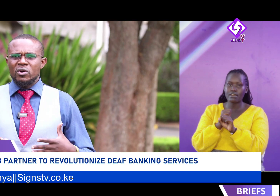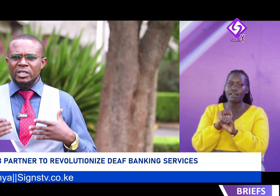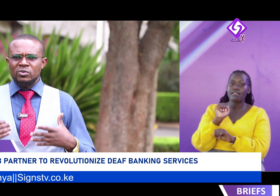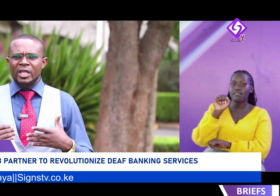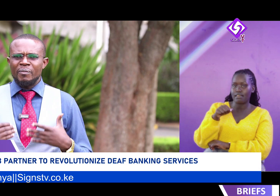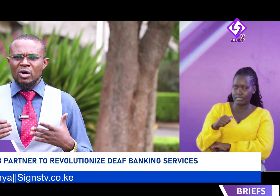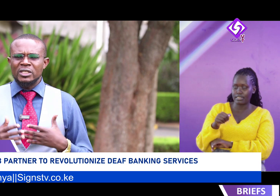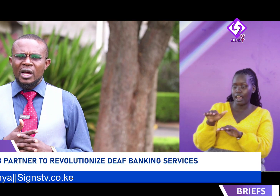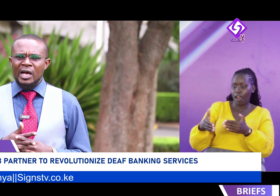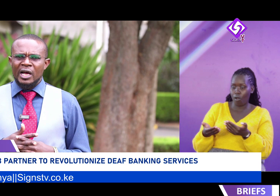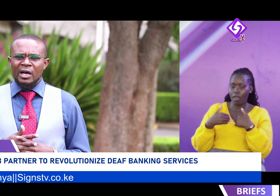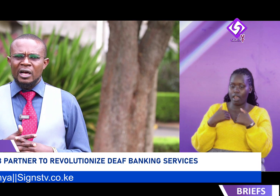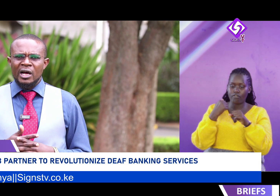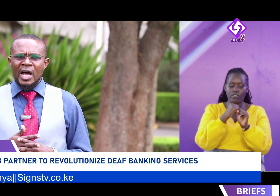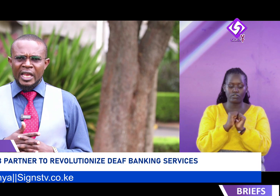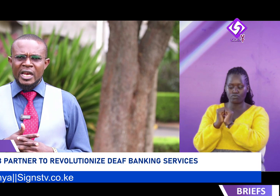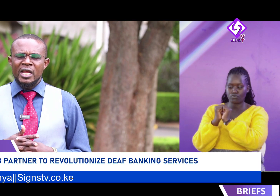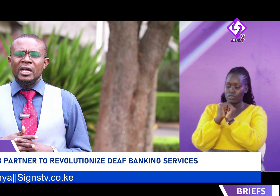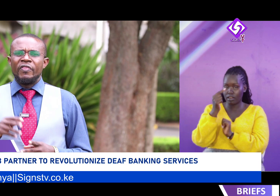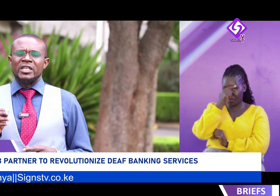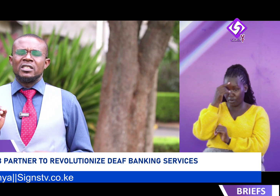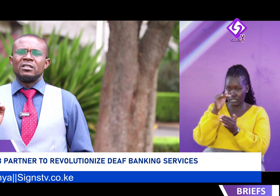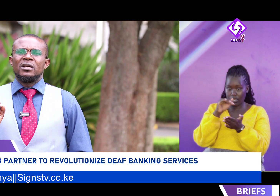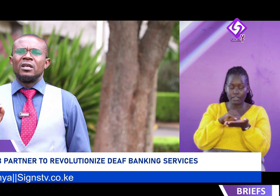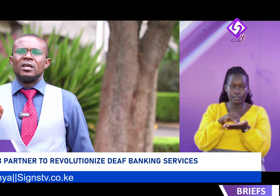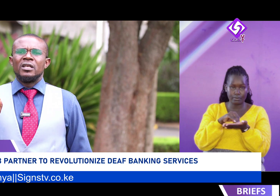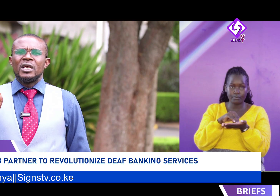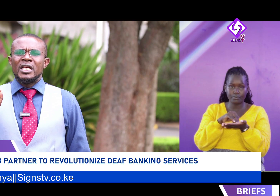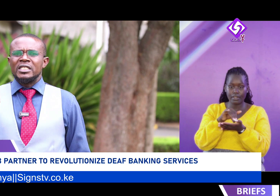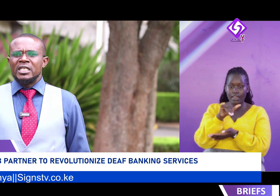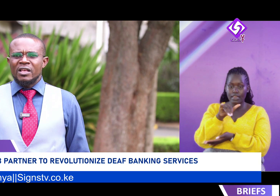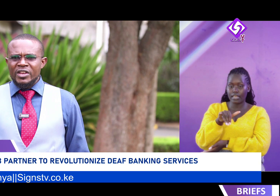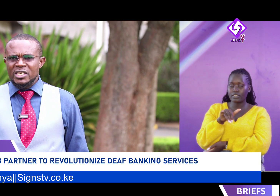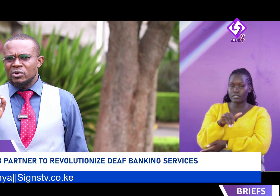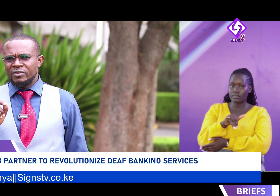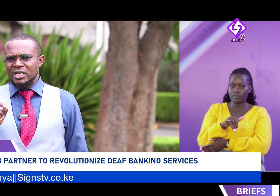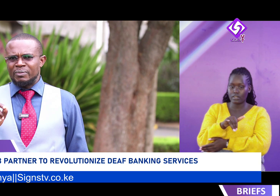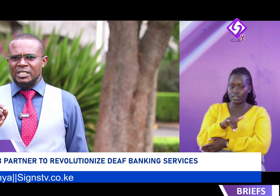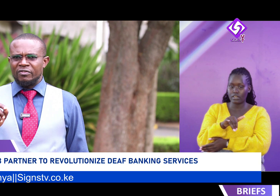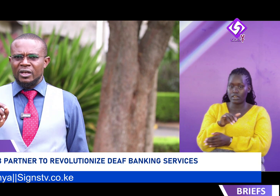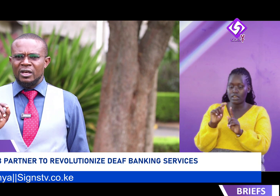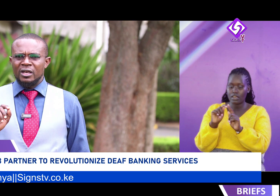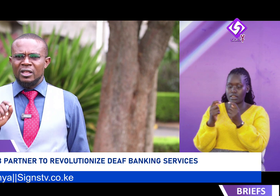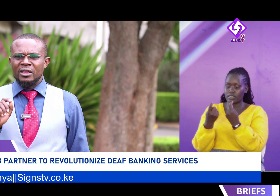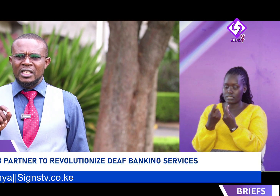this together? Because, again, that SDG 17 was very specific,